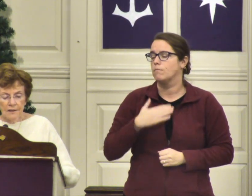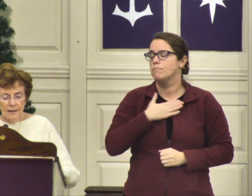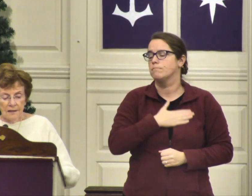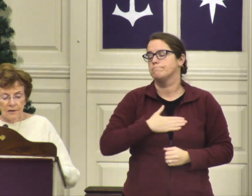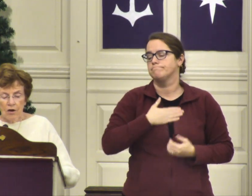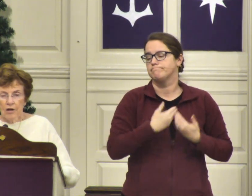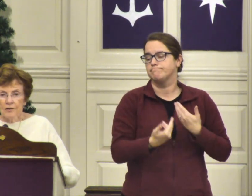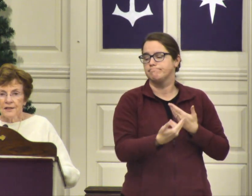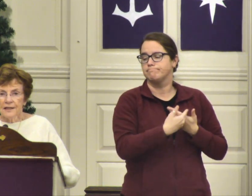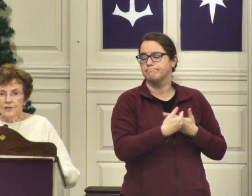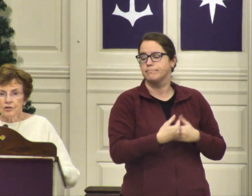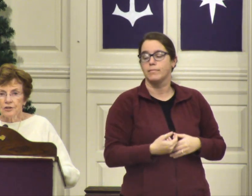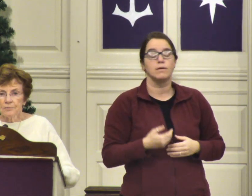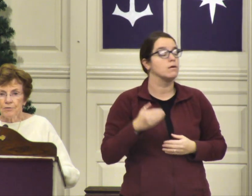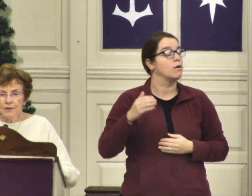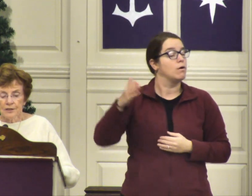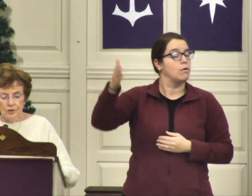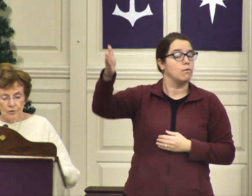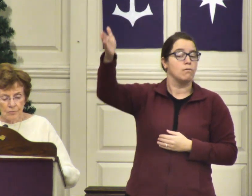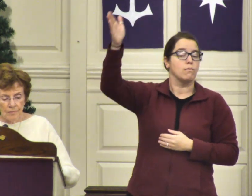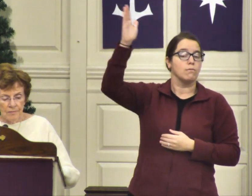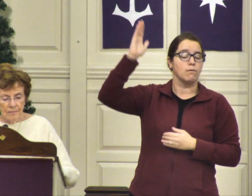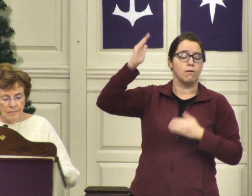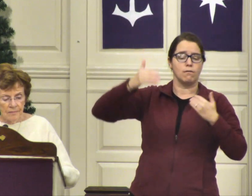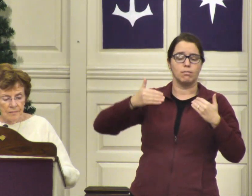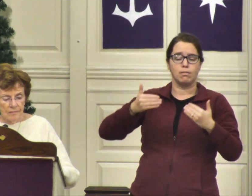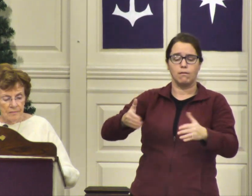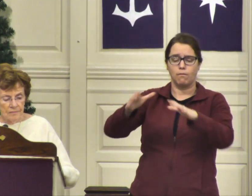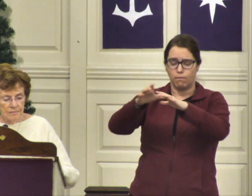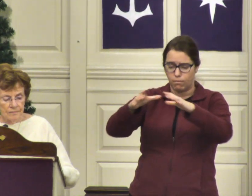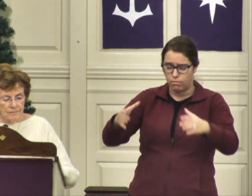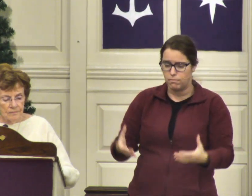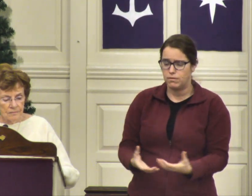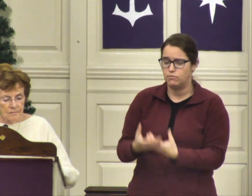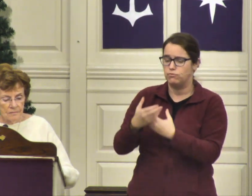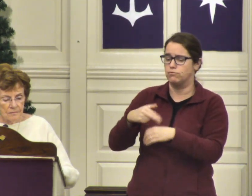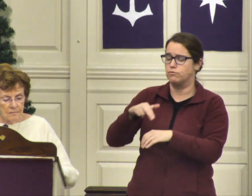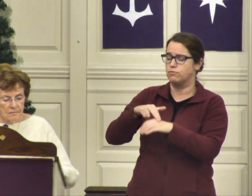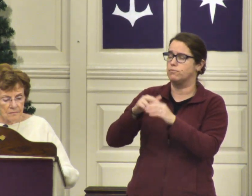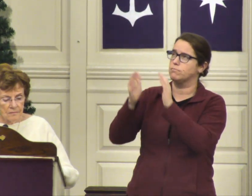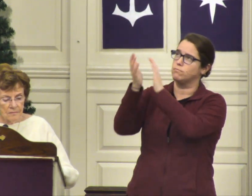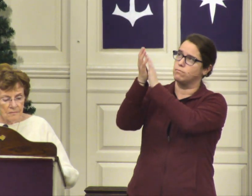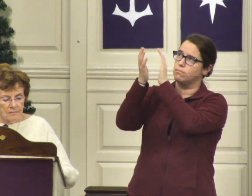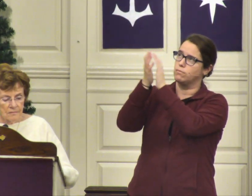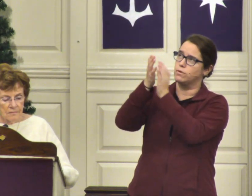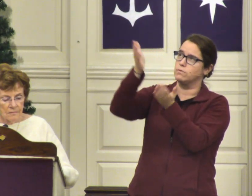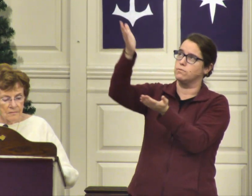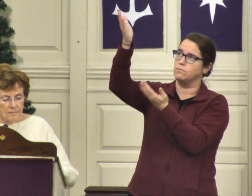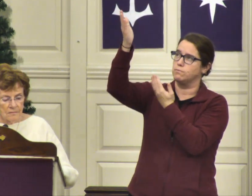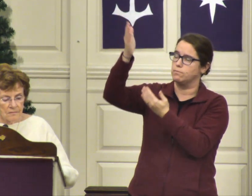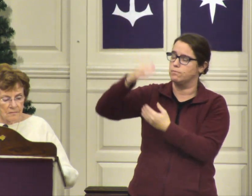God, let all the nations.